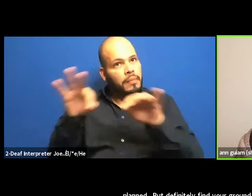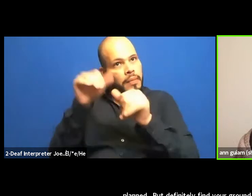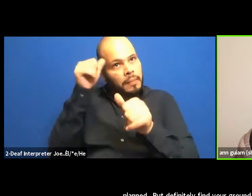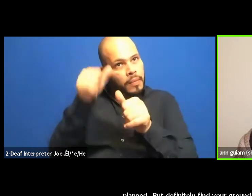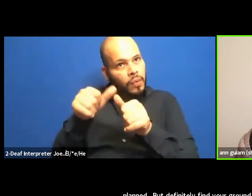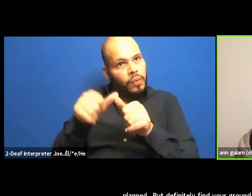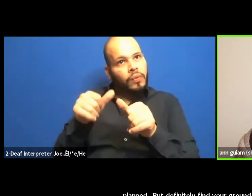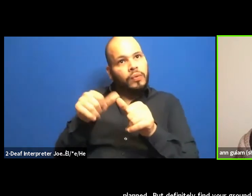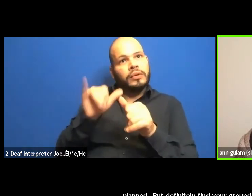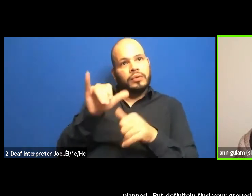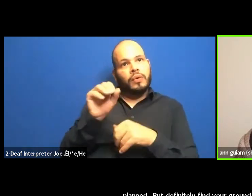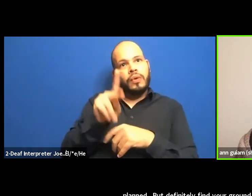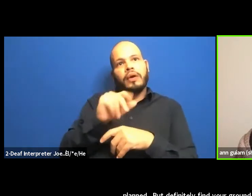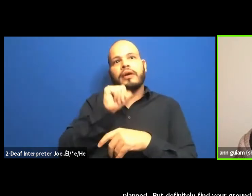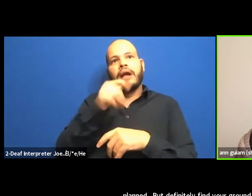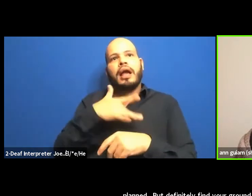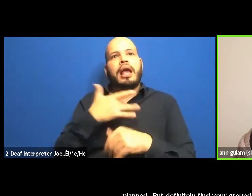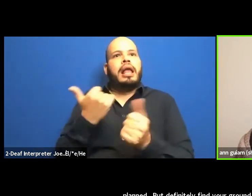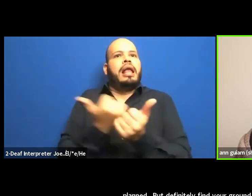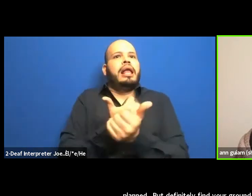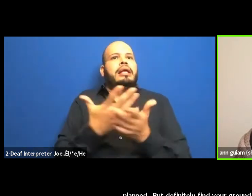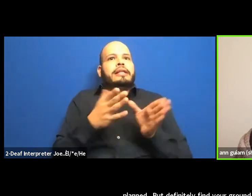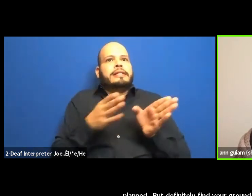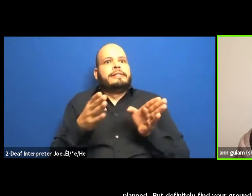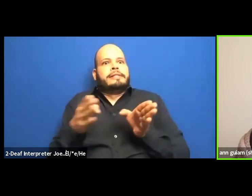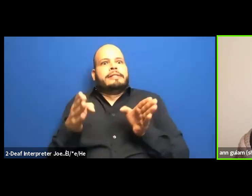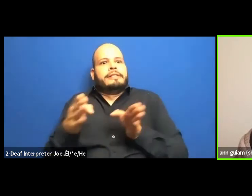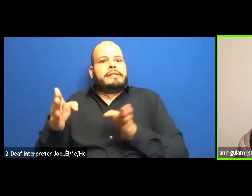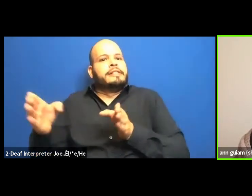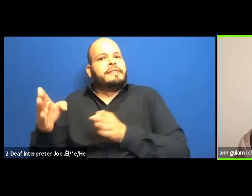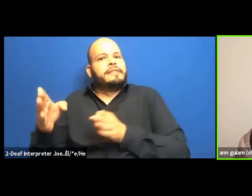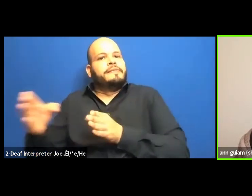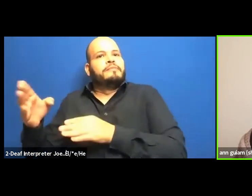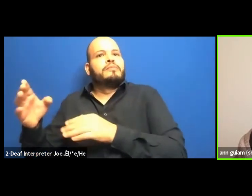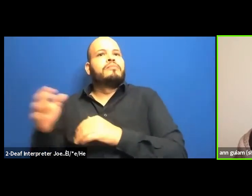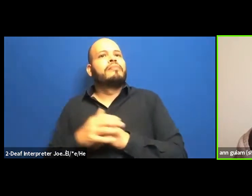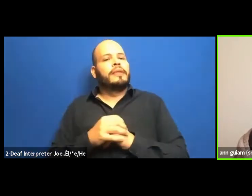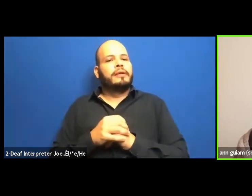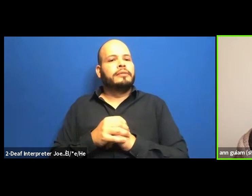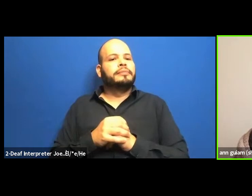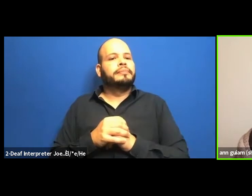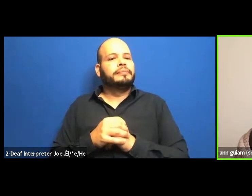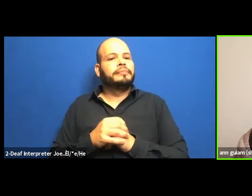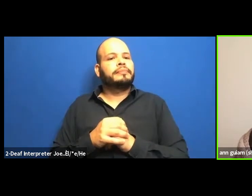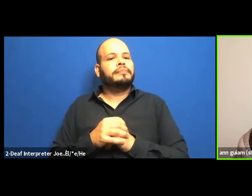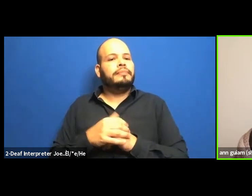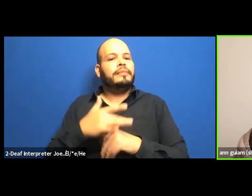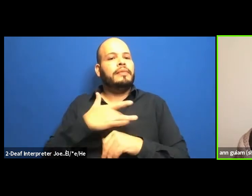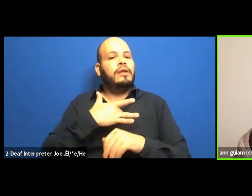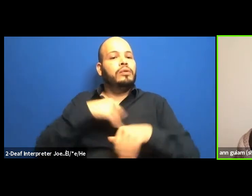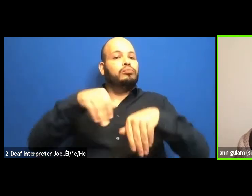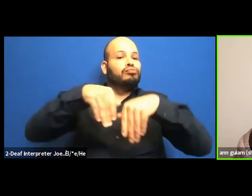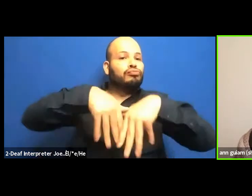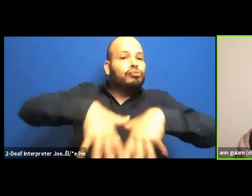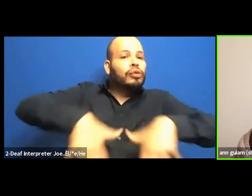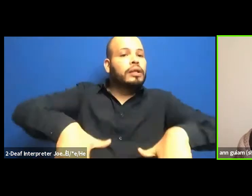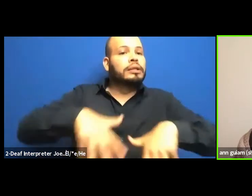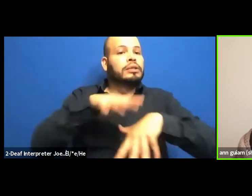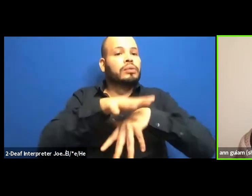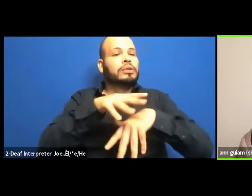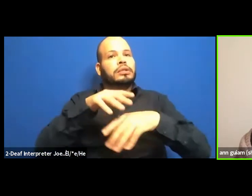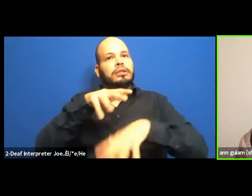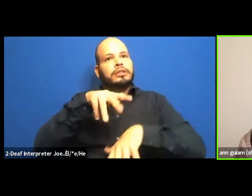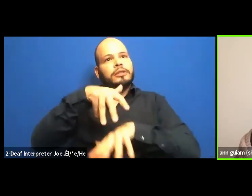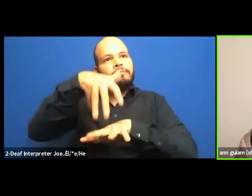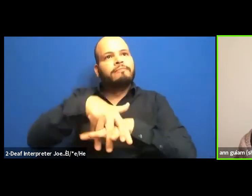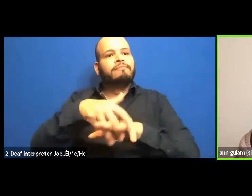facing these systems that need to be broken down, cannot bring you down with them. And while learning and adapting to change